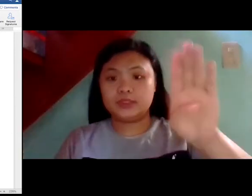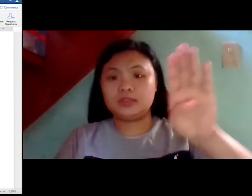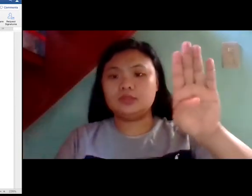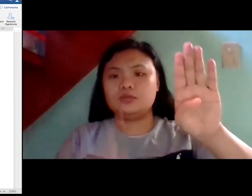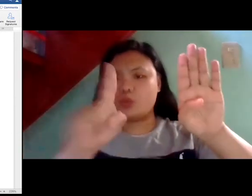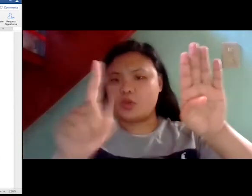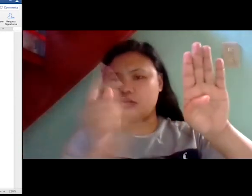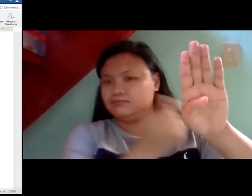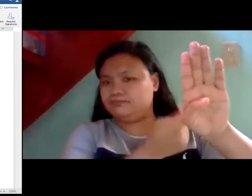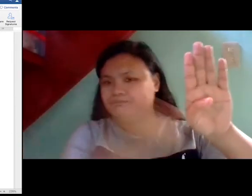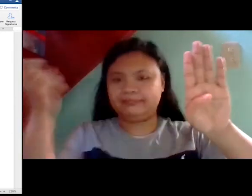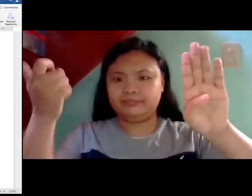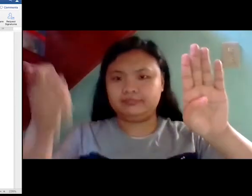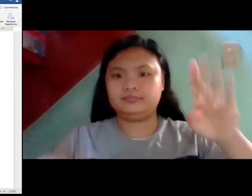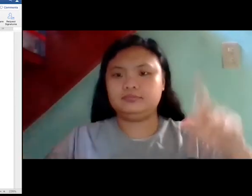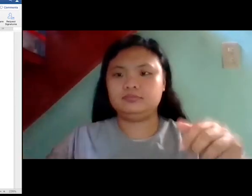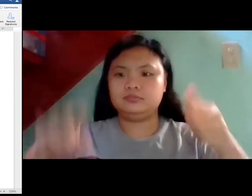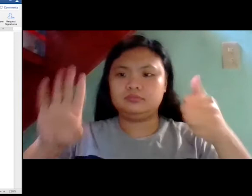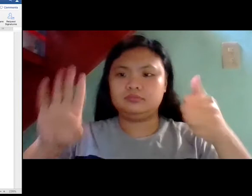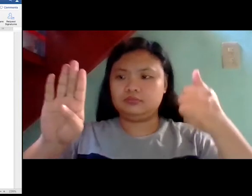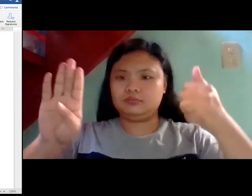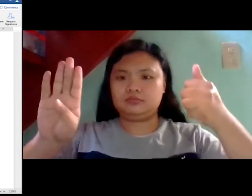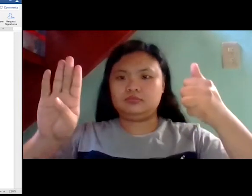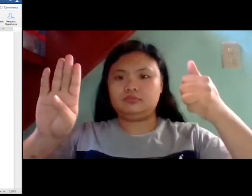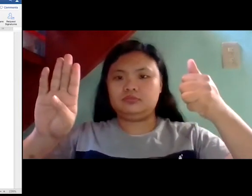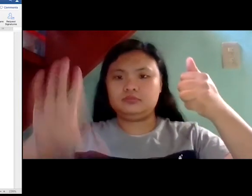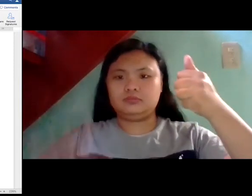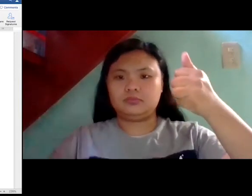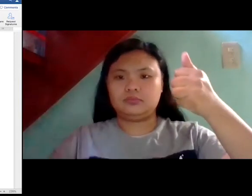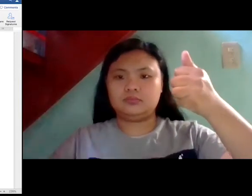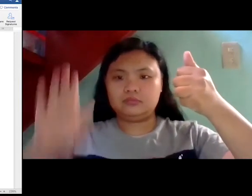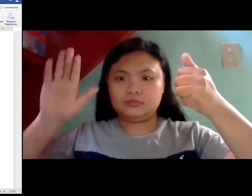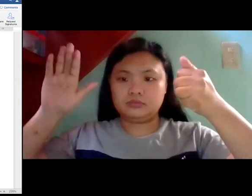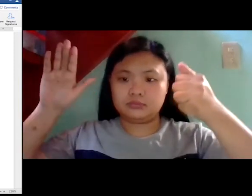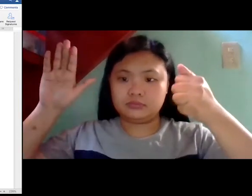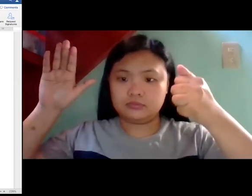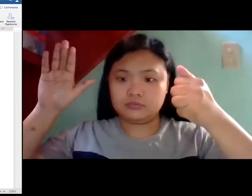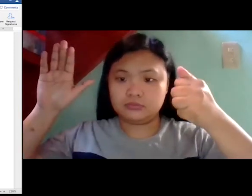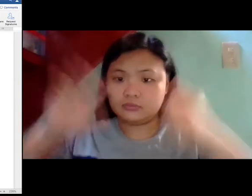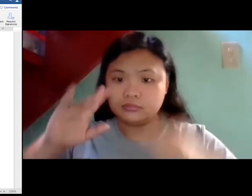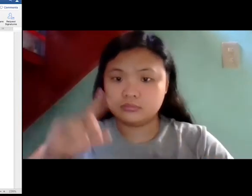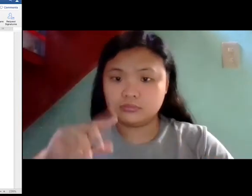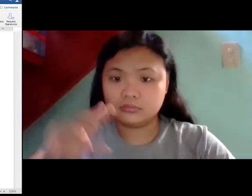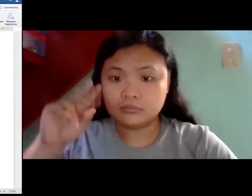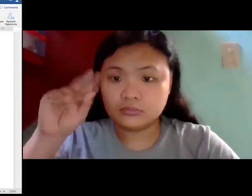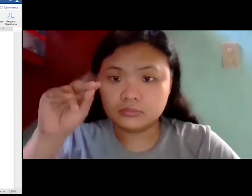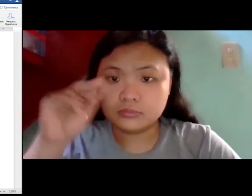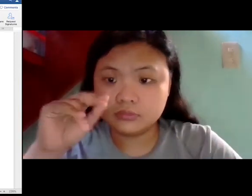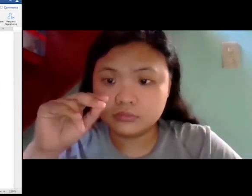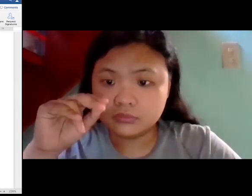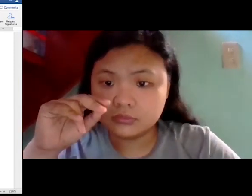So A is both stay, B is get rid of B.